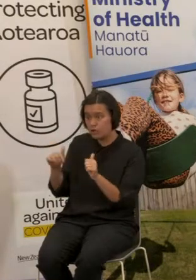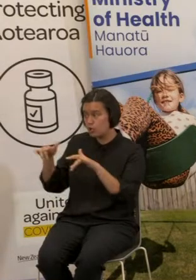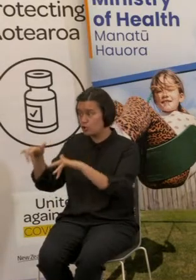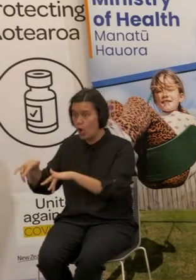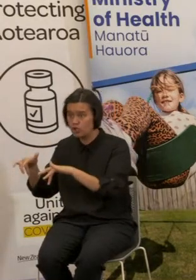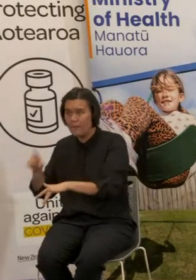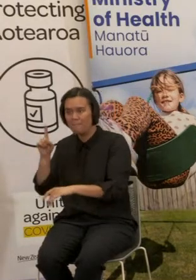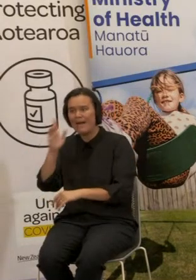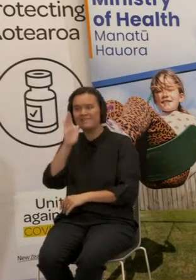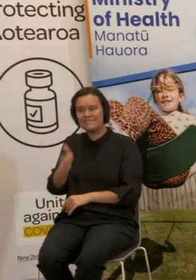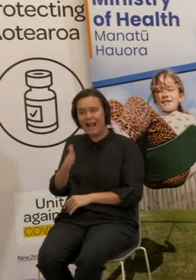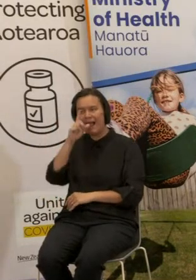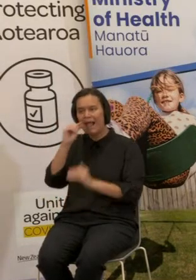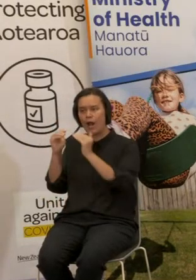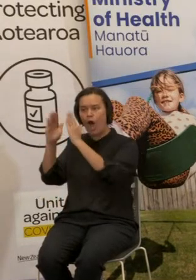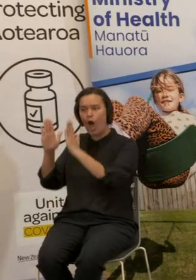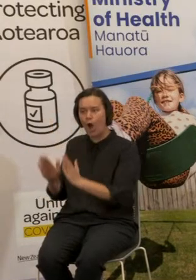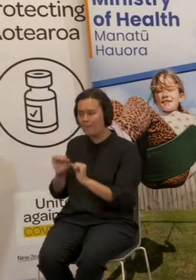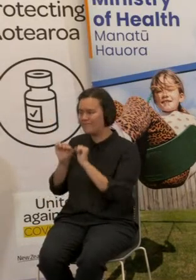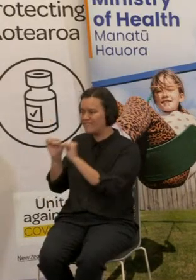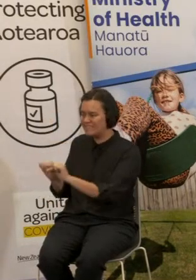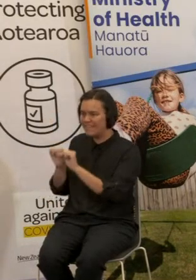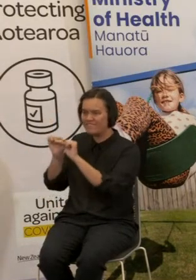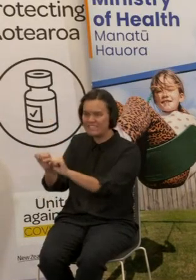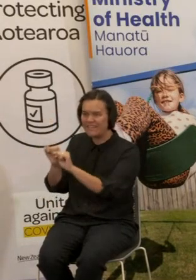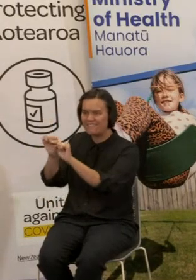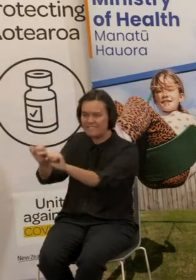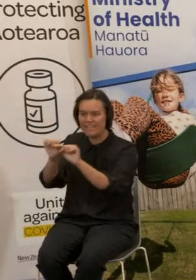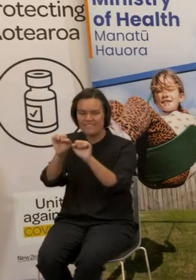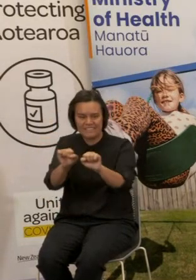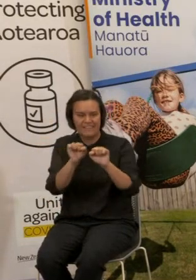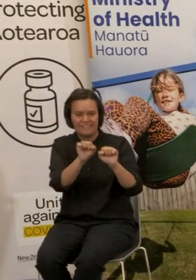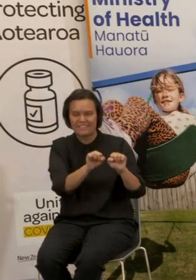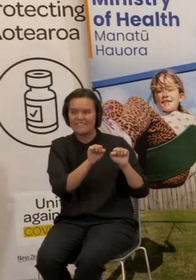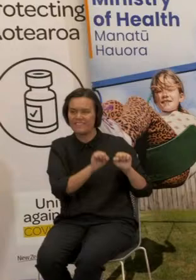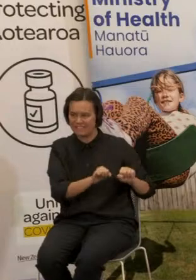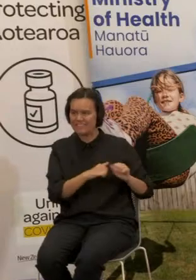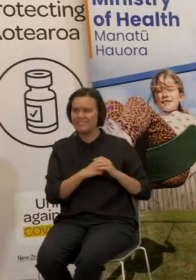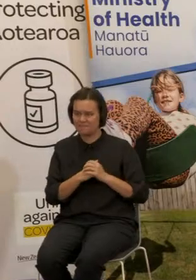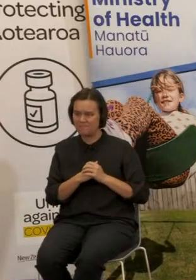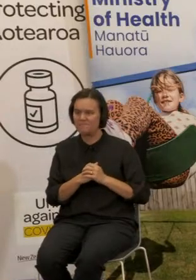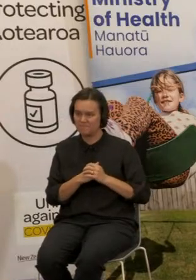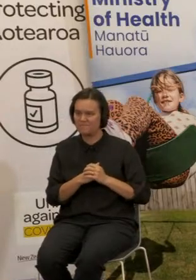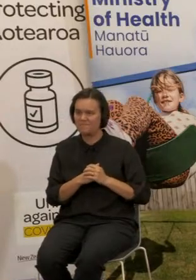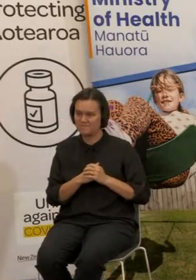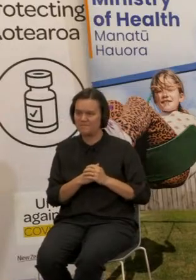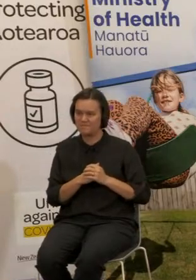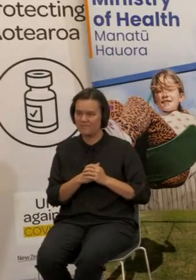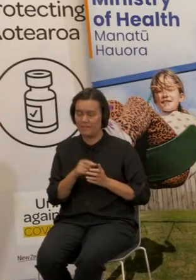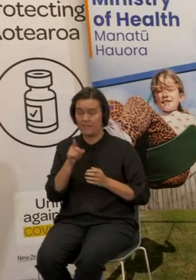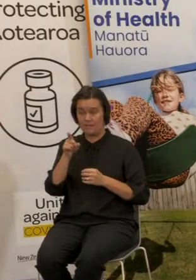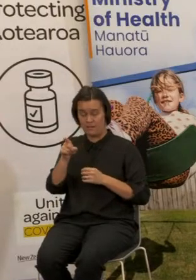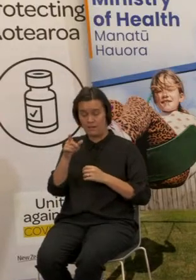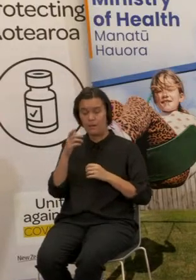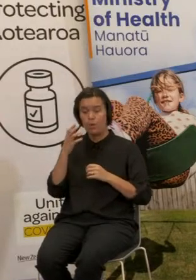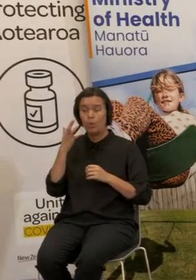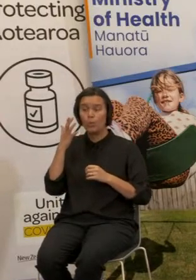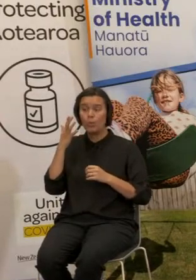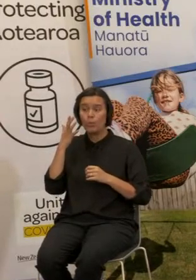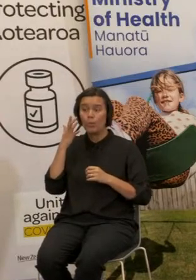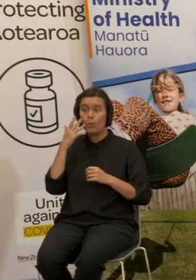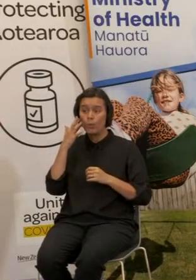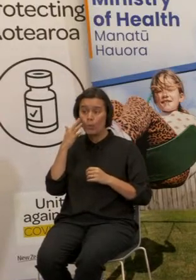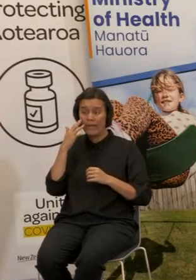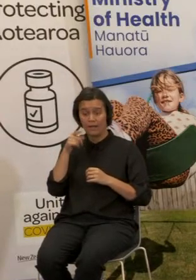were, and for many of those whānau, they were ready to take the journey, so they brought them out to the van, and the clinicians in the van can see the data